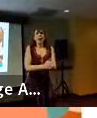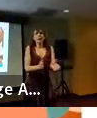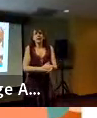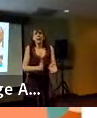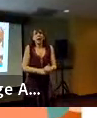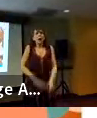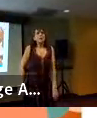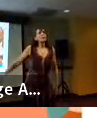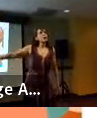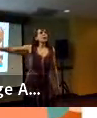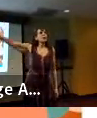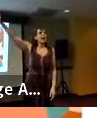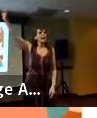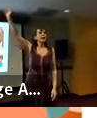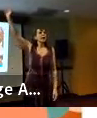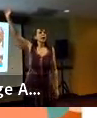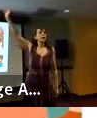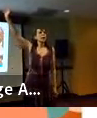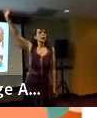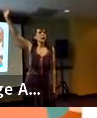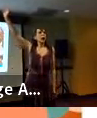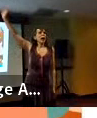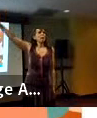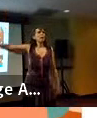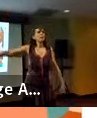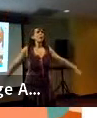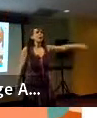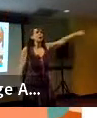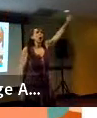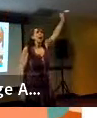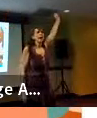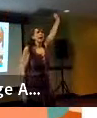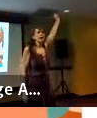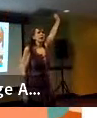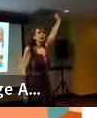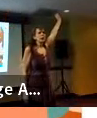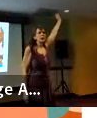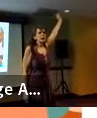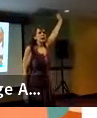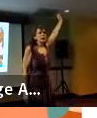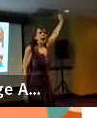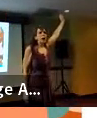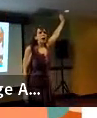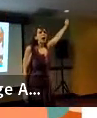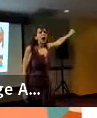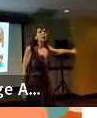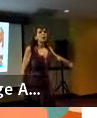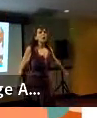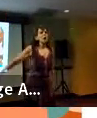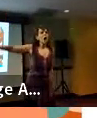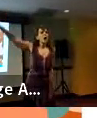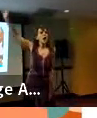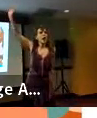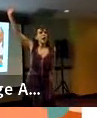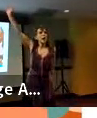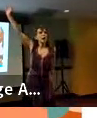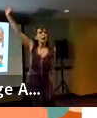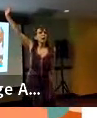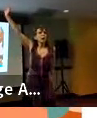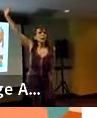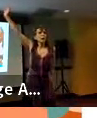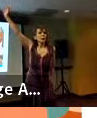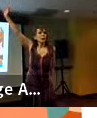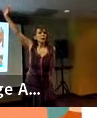see a lot of hands. How about more than 10 years? How about more than 20? How about 30?